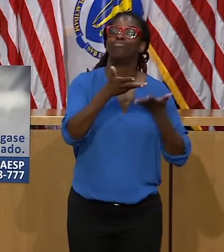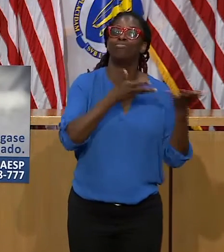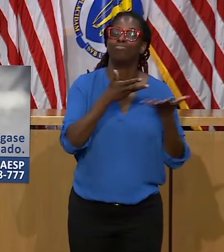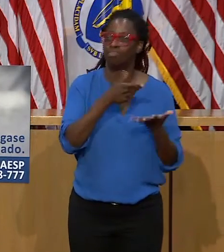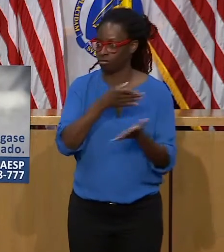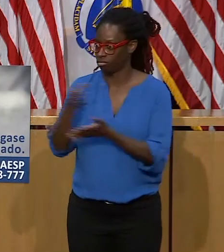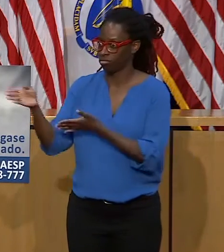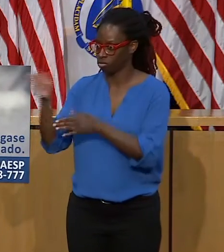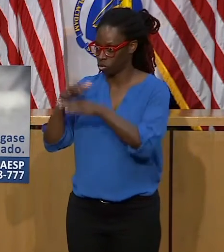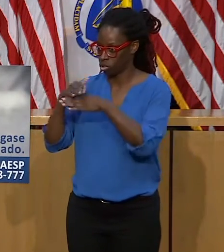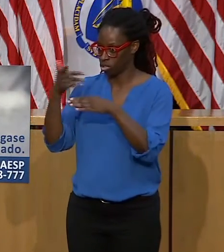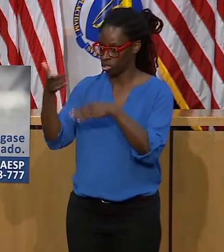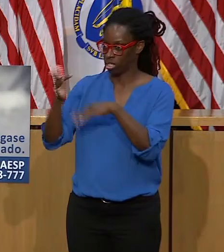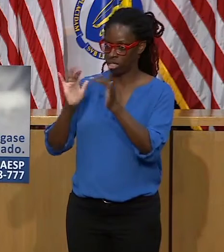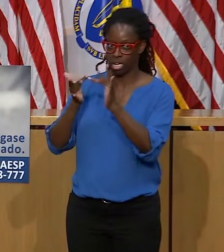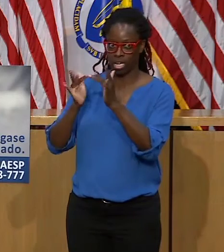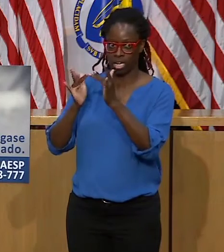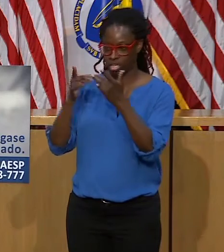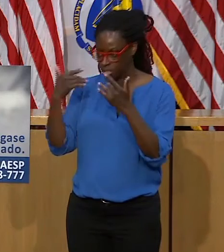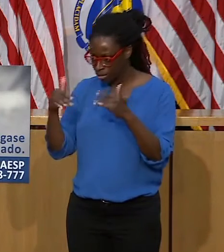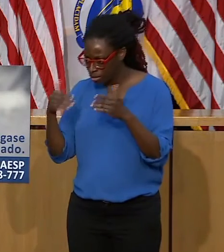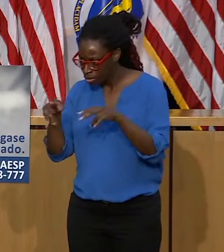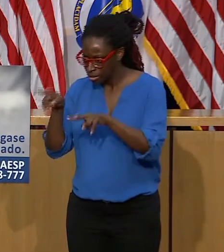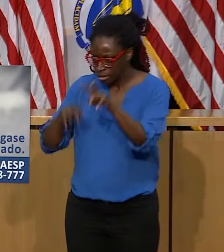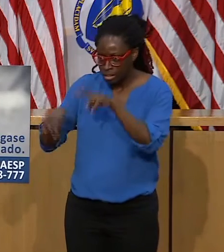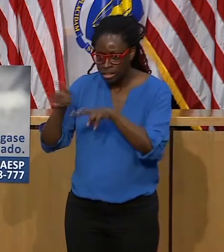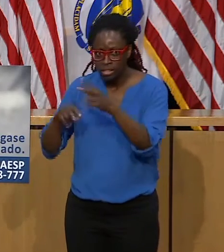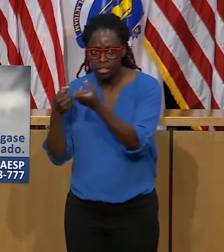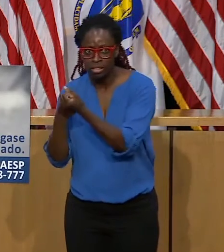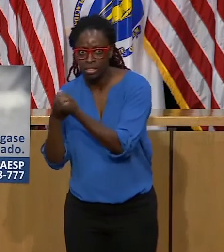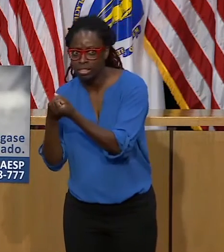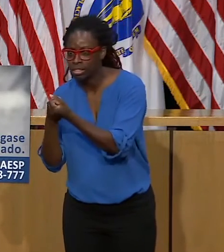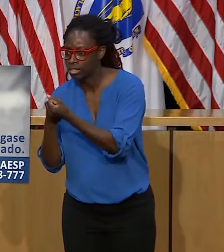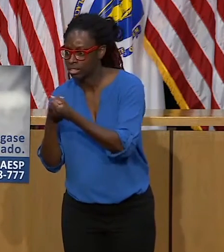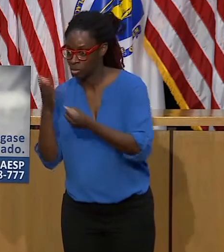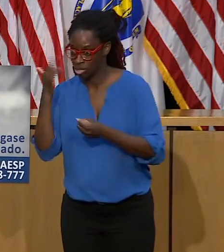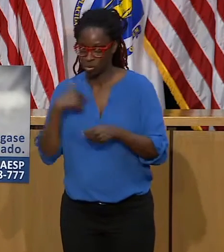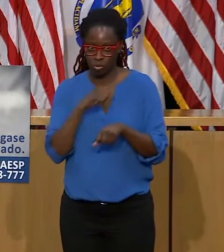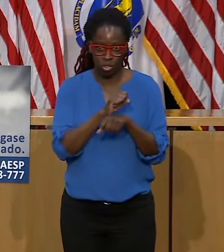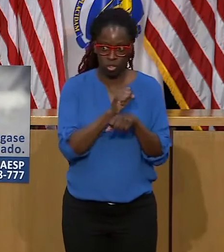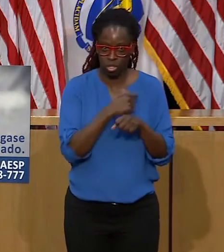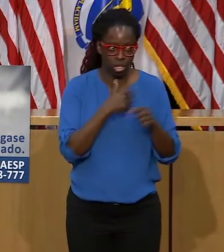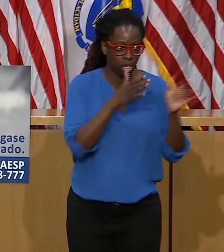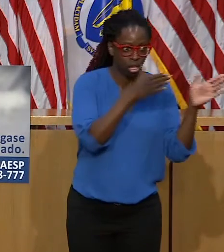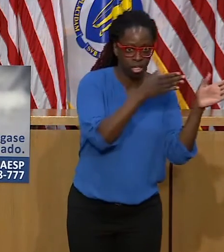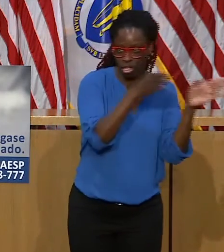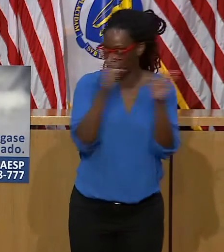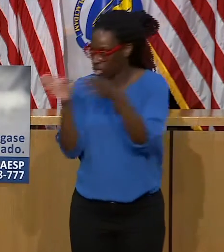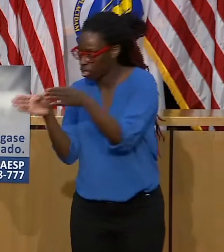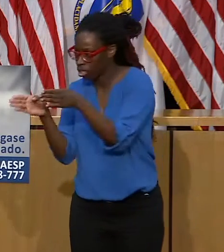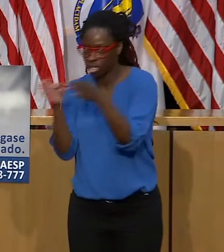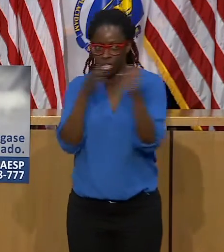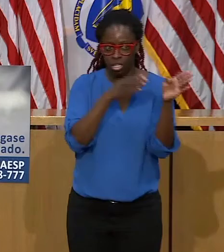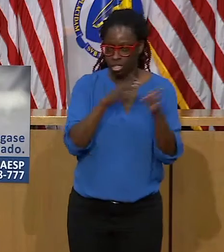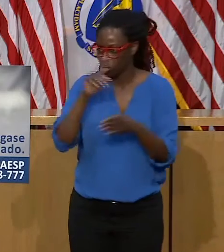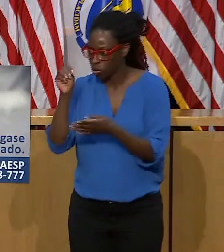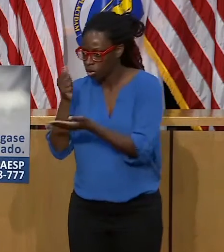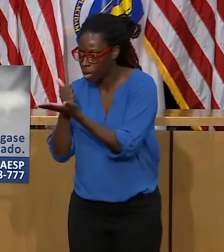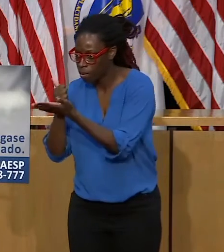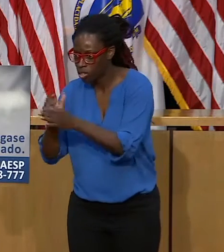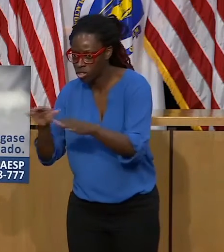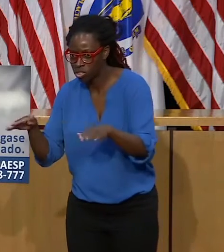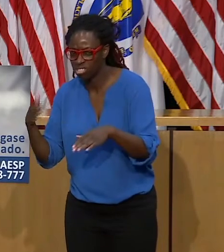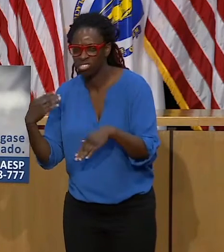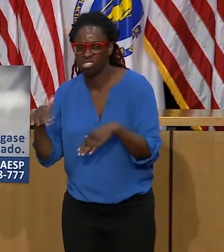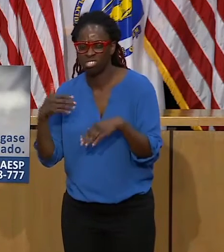home, while trying to help their children sign into their Zoom meetings with their class and assist them with their schoolwork. We